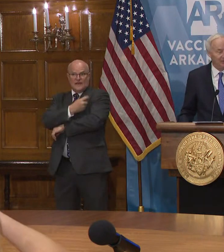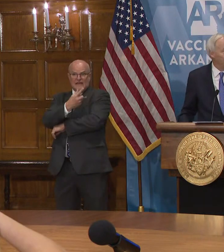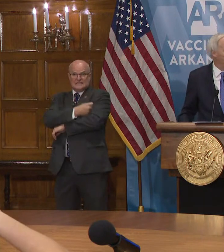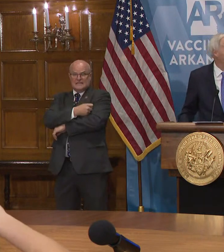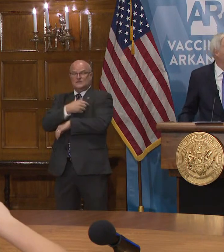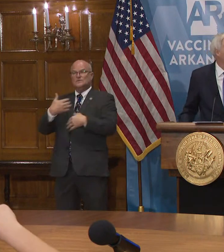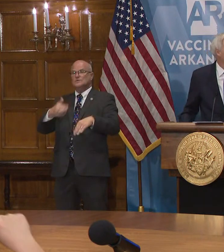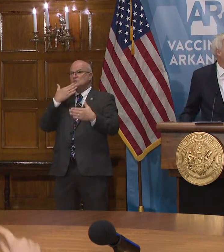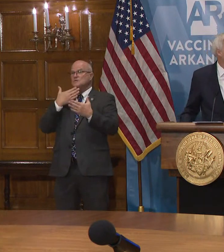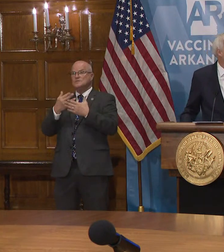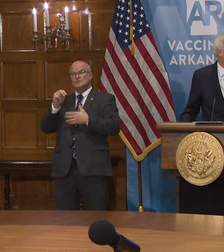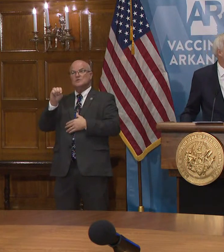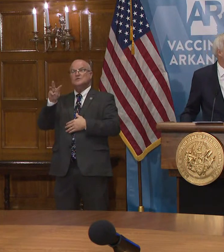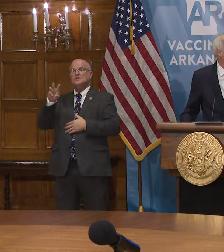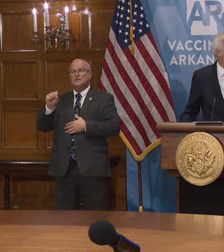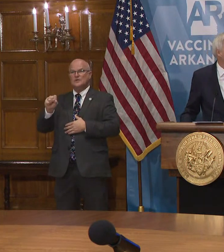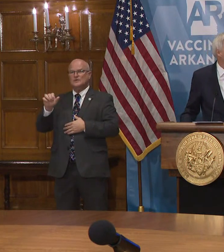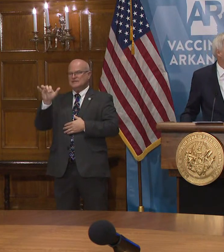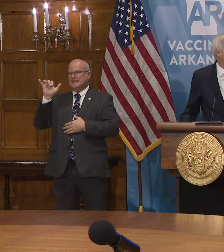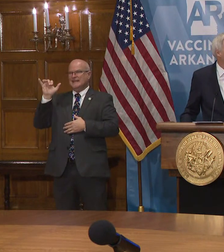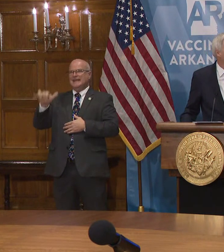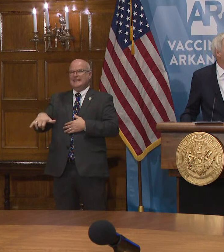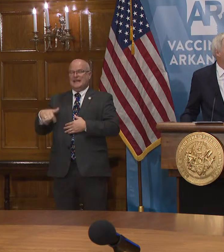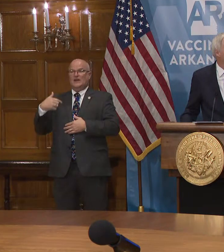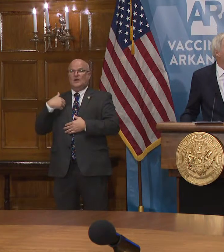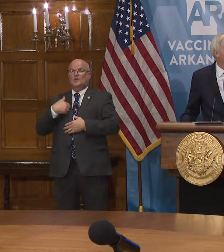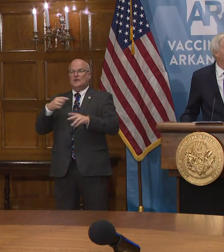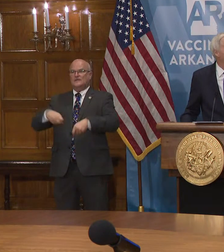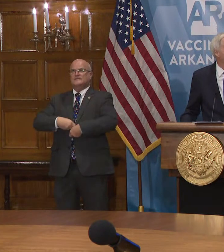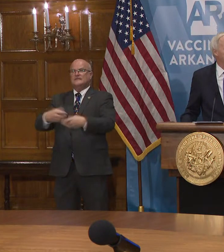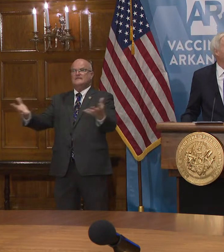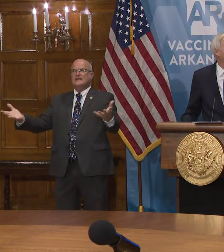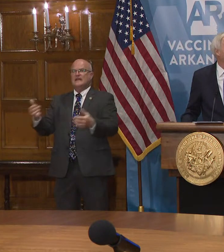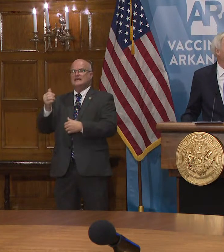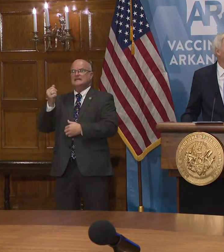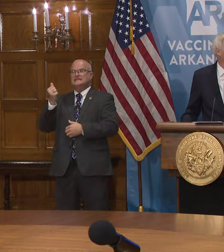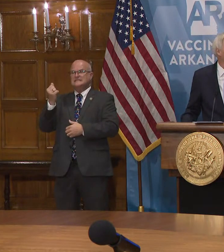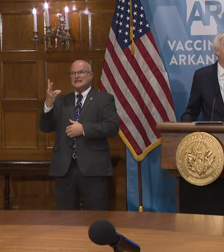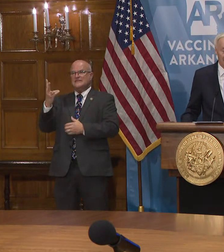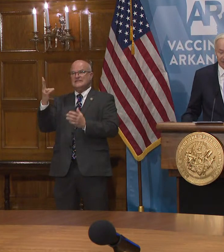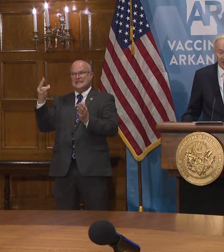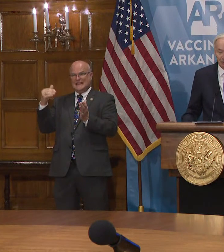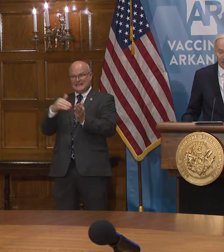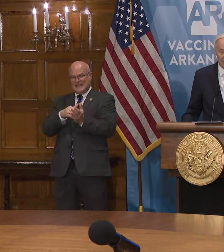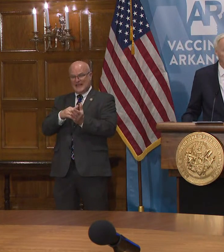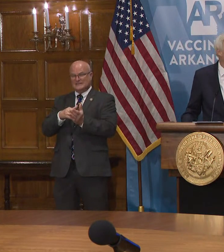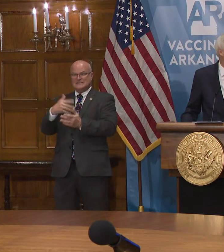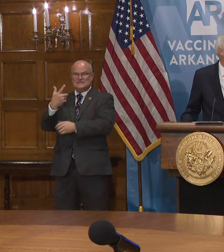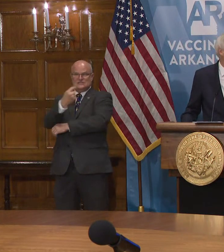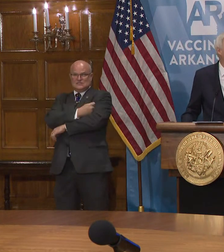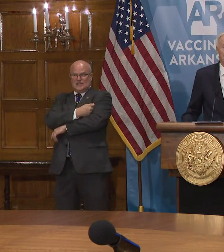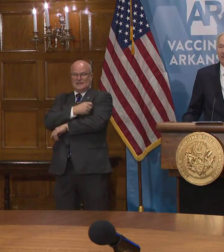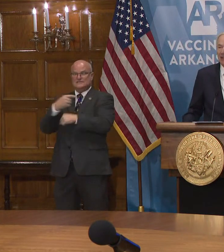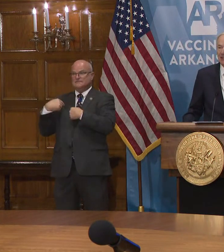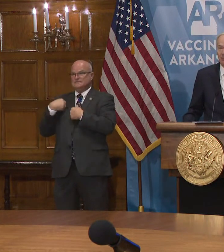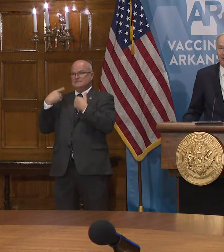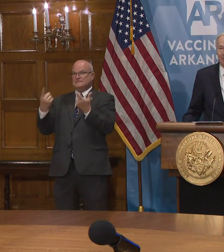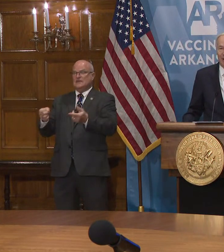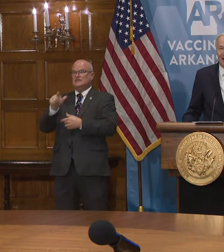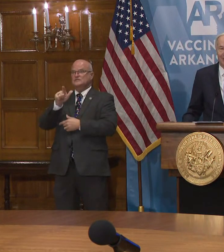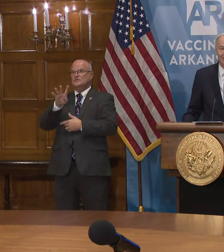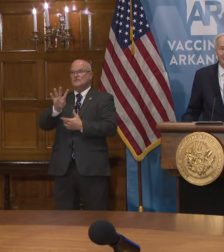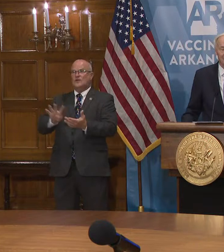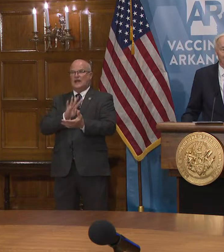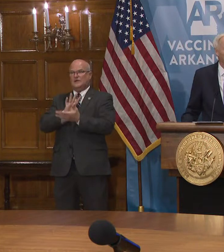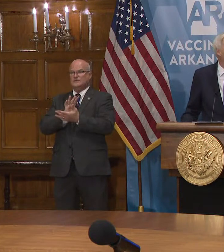great news, and that is that we've given out 17,000 doses over the last